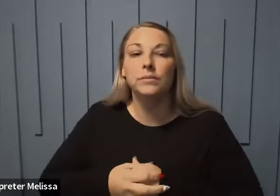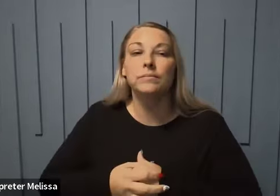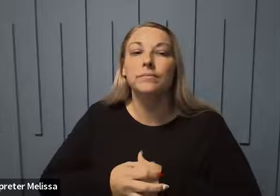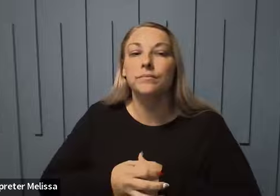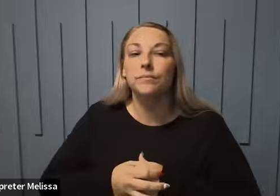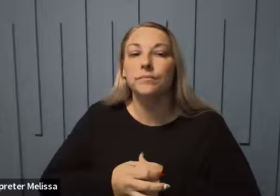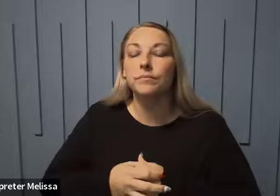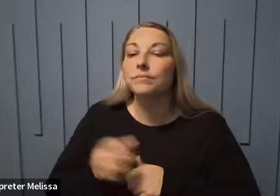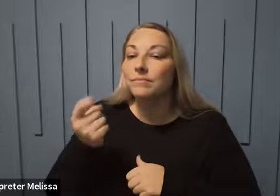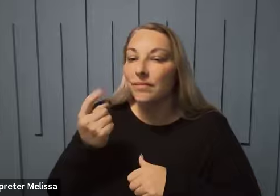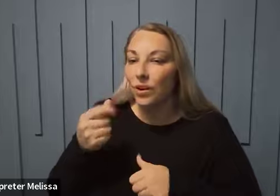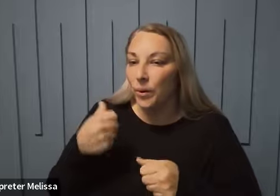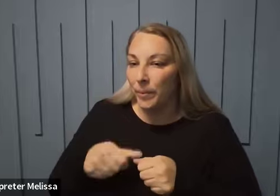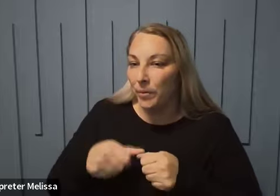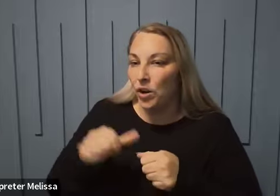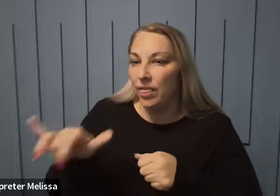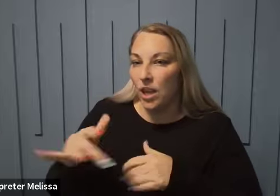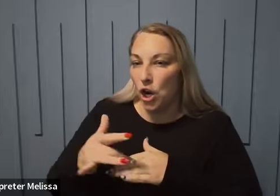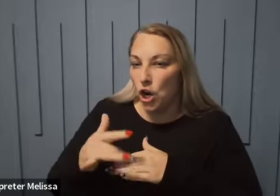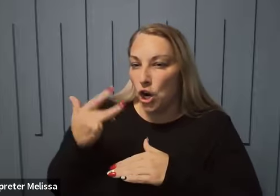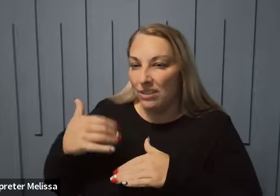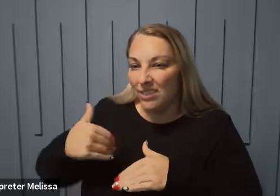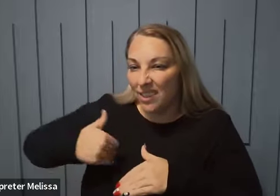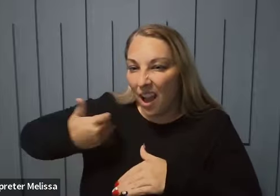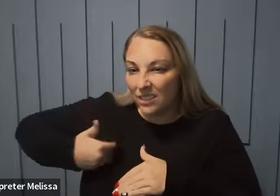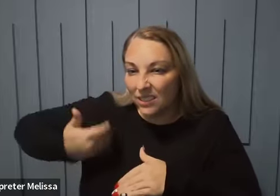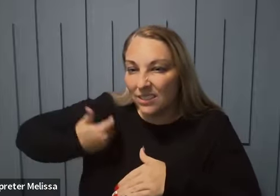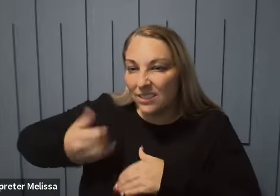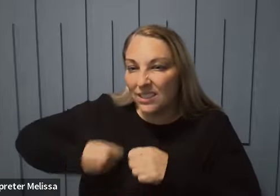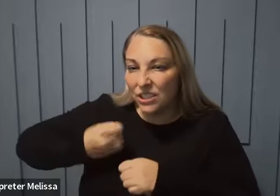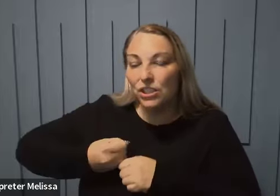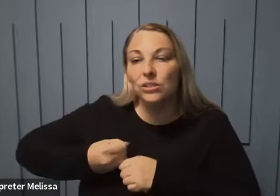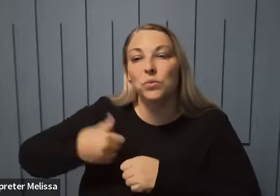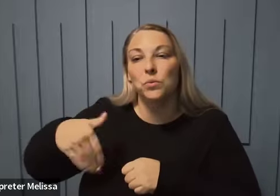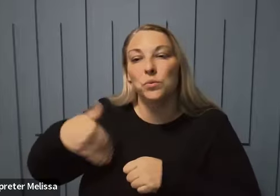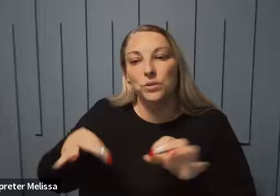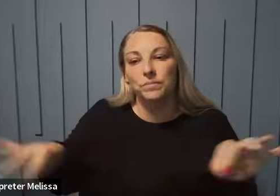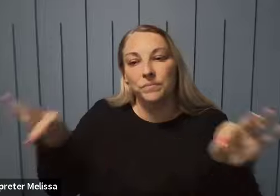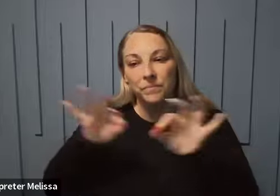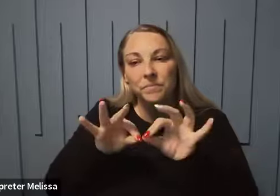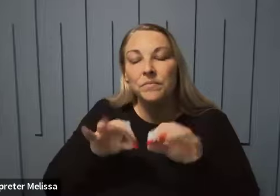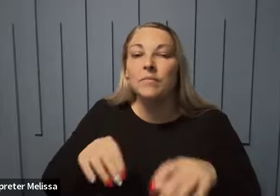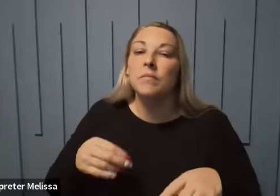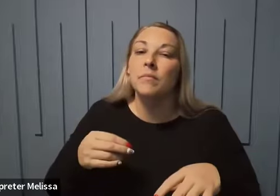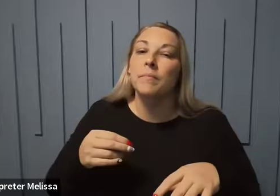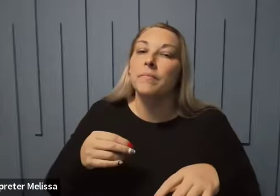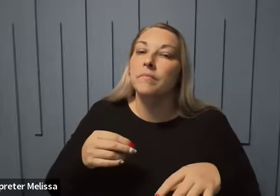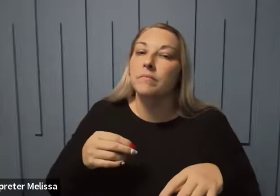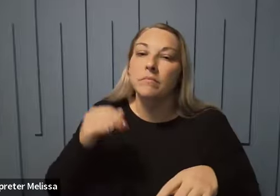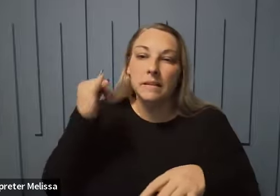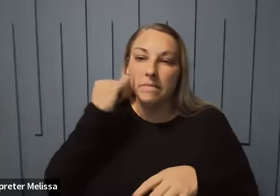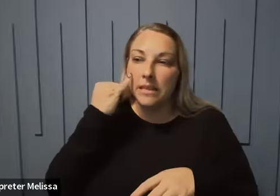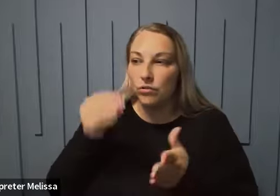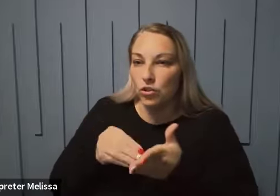those early years are always crucial. So even when our students are exposed to cute